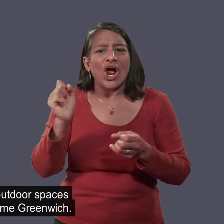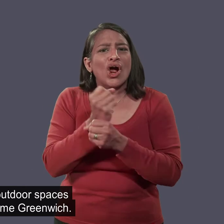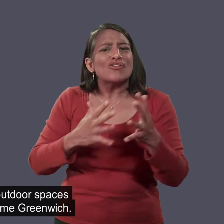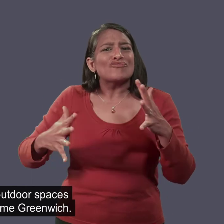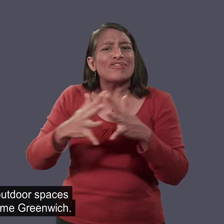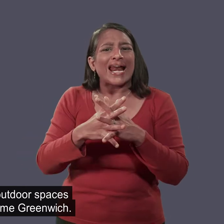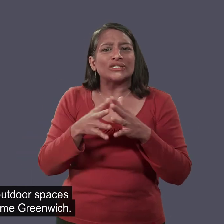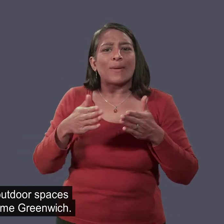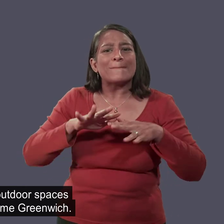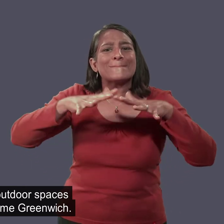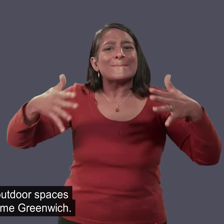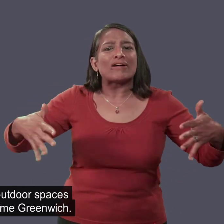Many shows are highly visual.